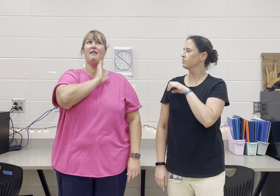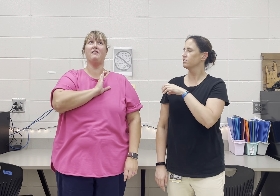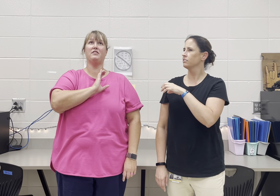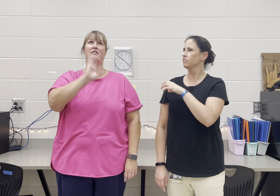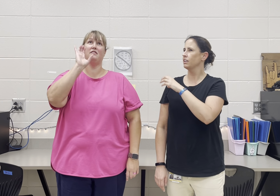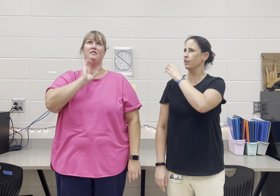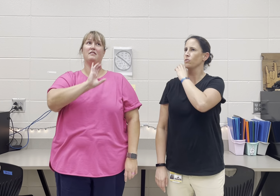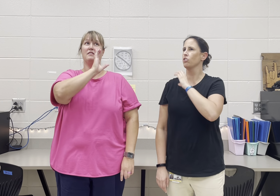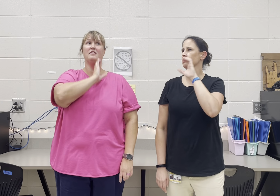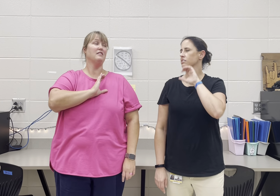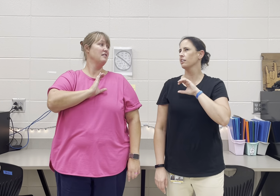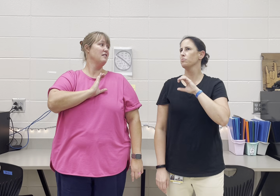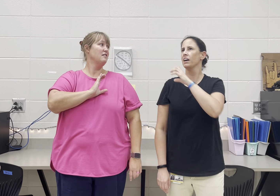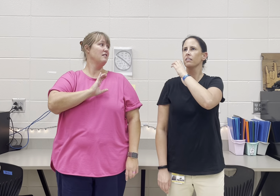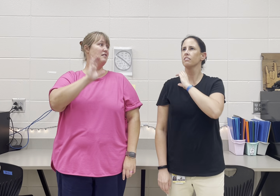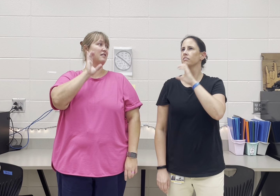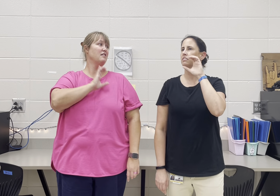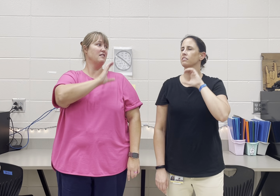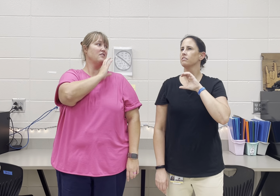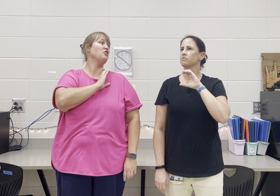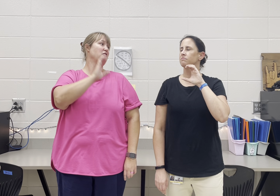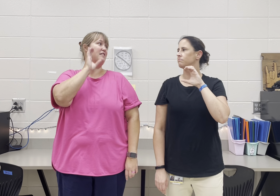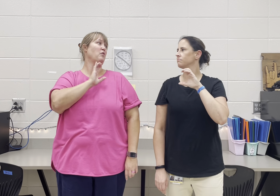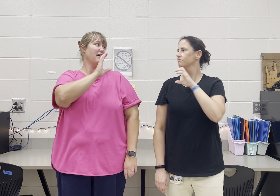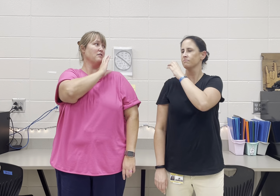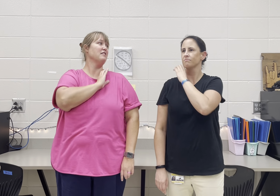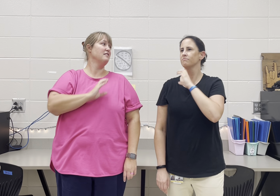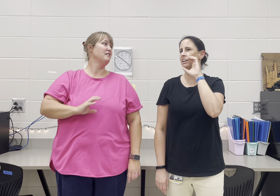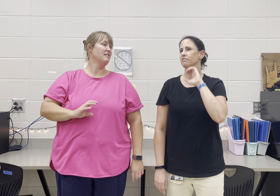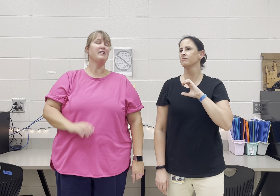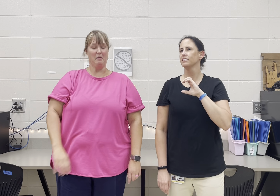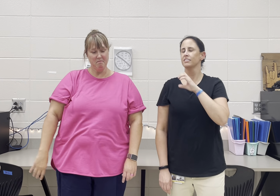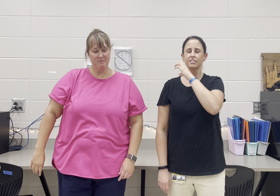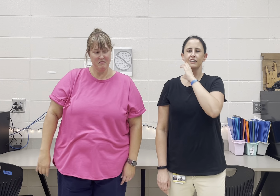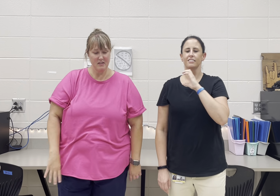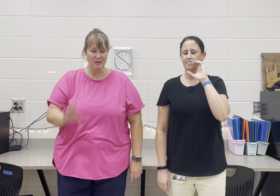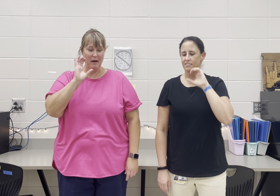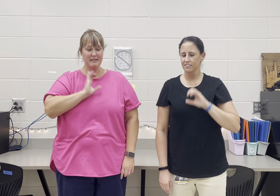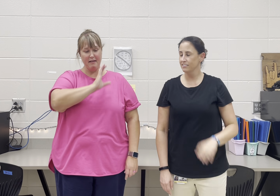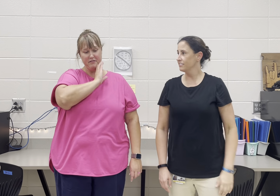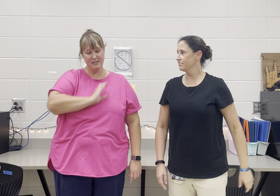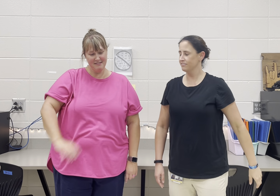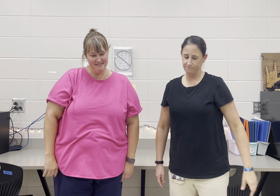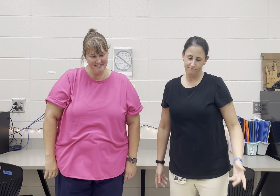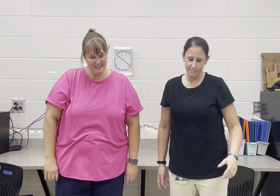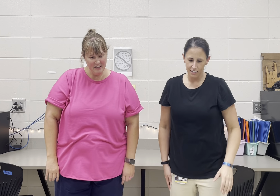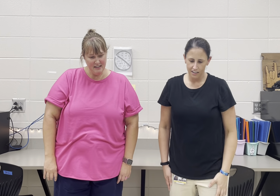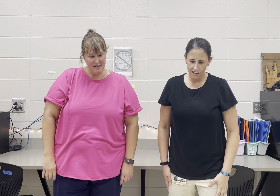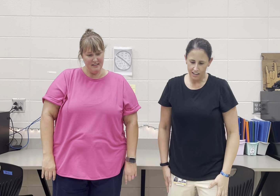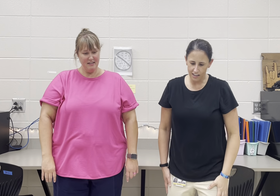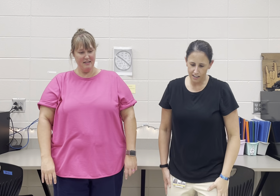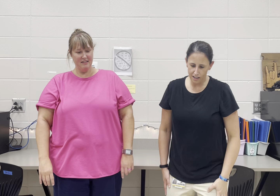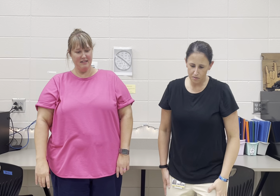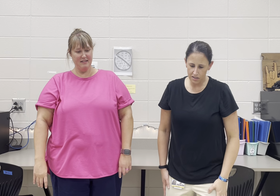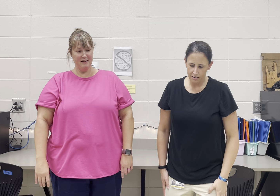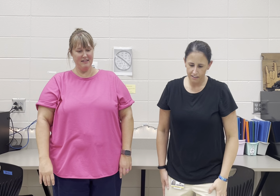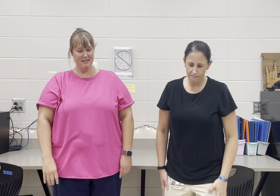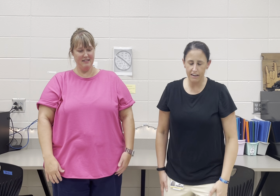left. I go across and then go back. So you do it the same way I do it. Yeah. So right to left. Favorite